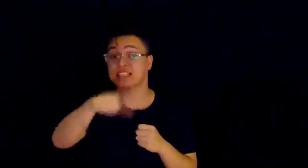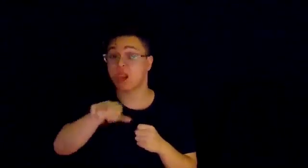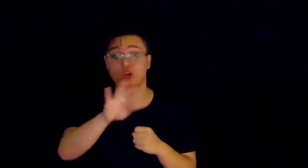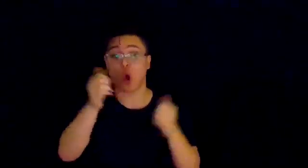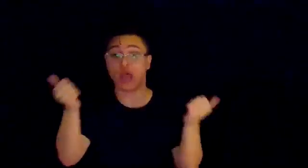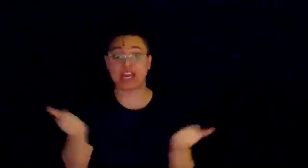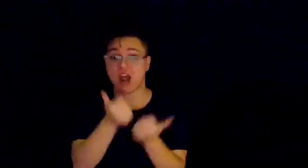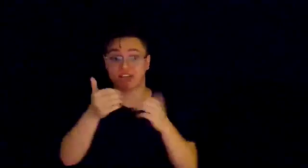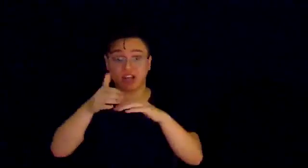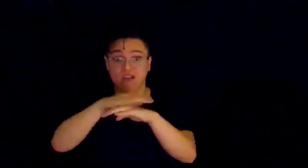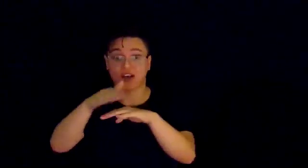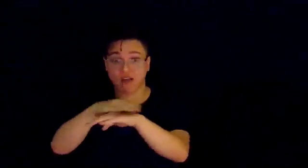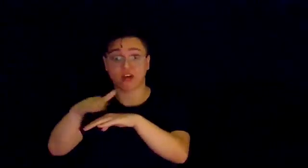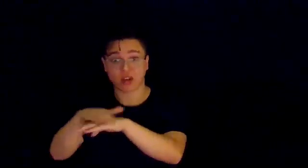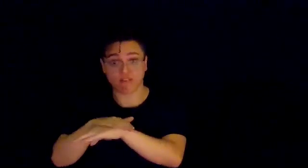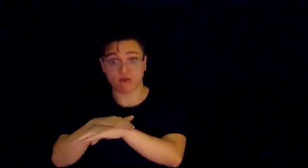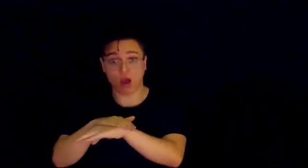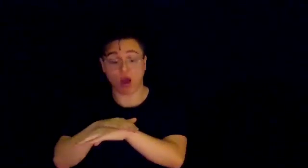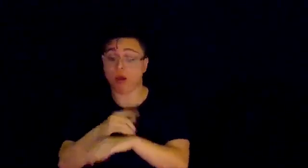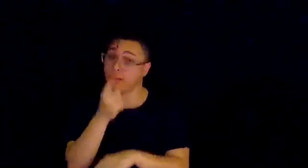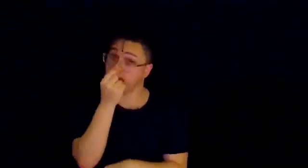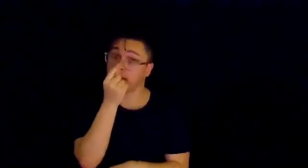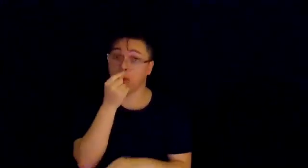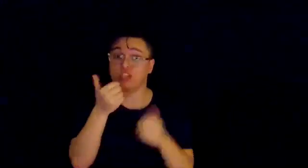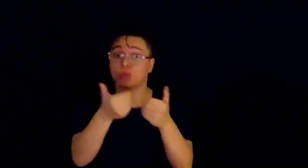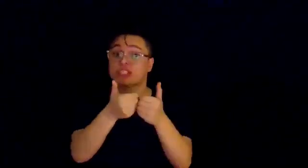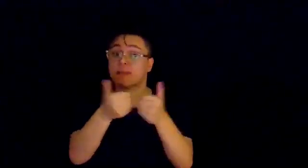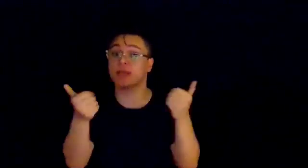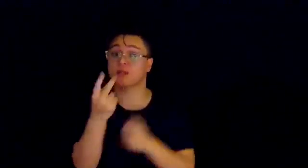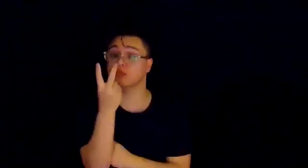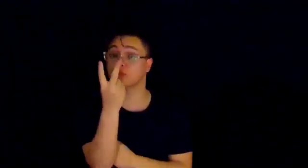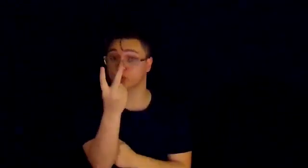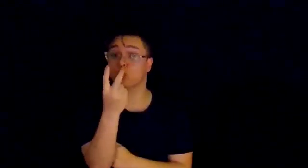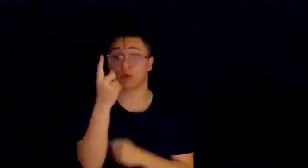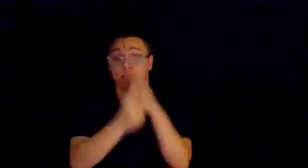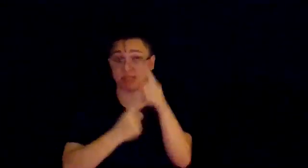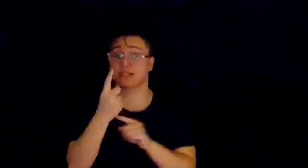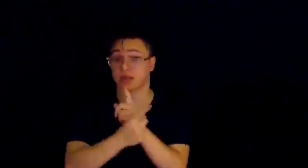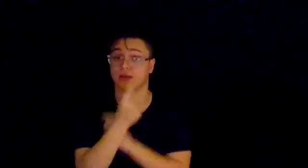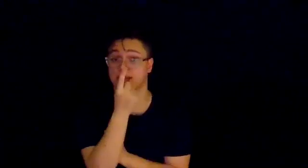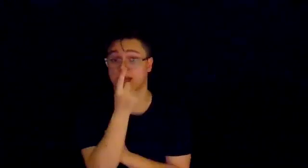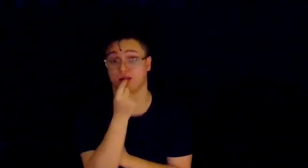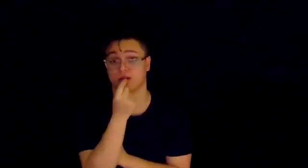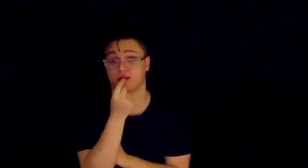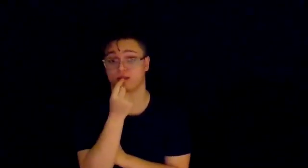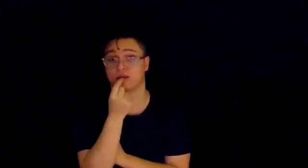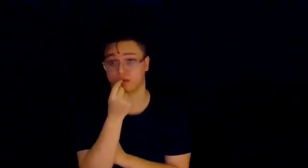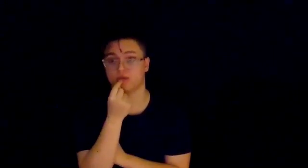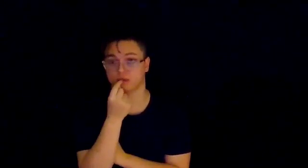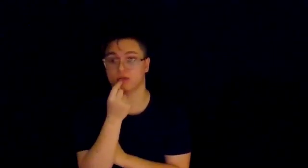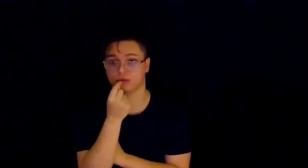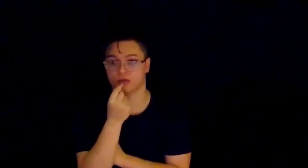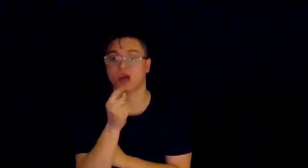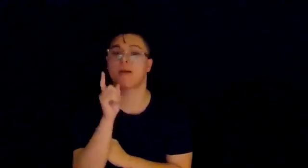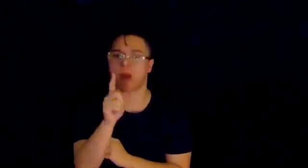It might be 2 hours, it could be 3 hours. If you feel like that's not enough to cover all your needs, which is quite possible, you might need to separate your meetings up into